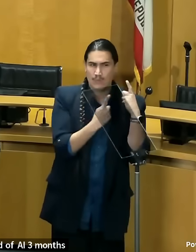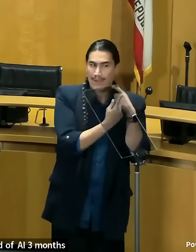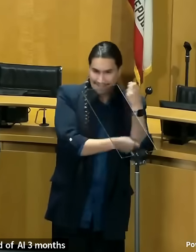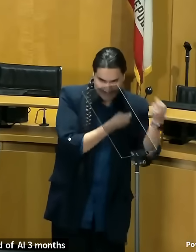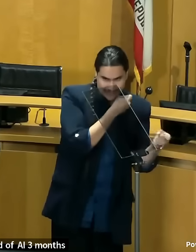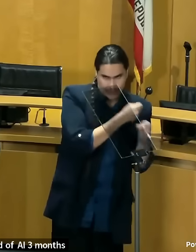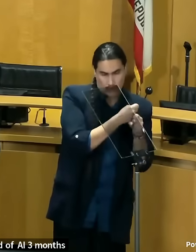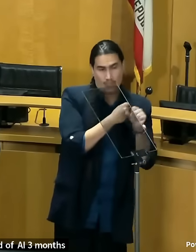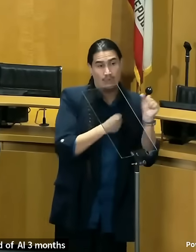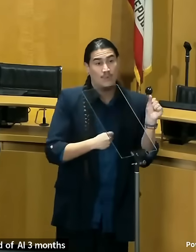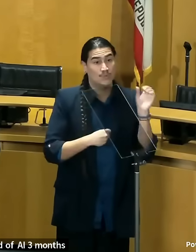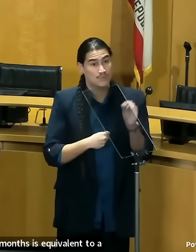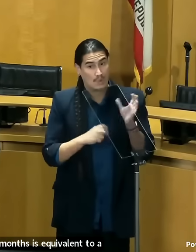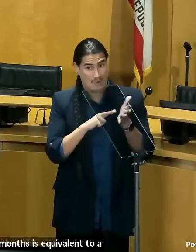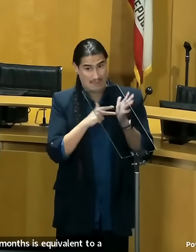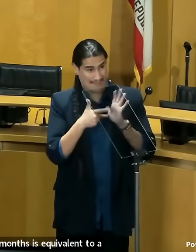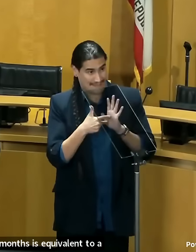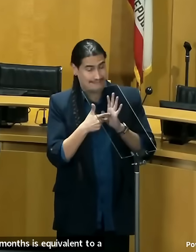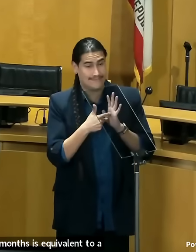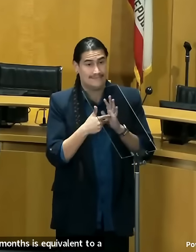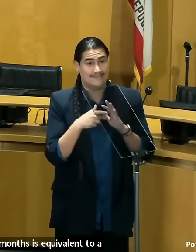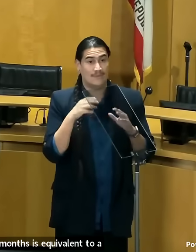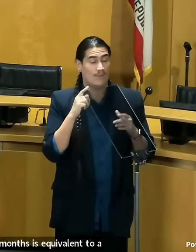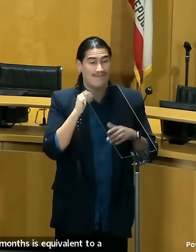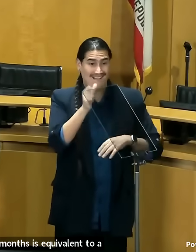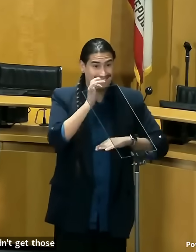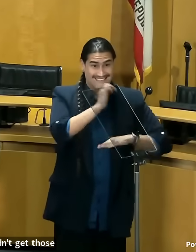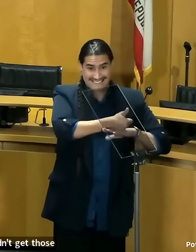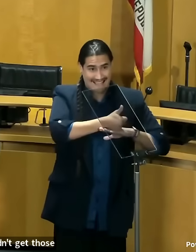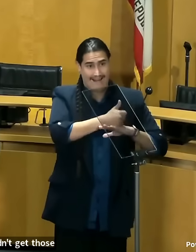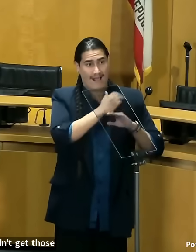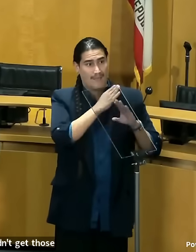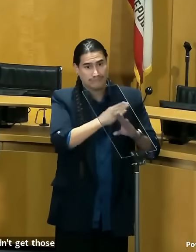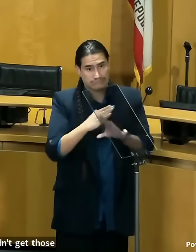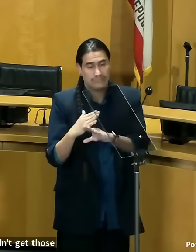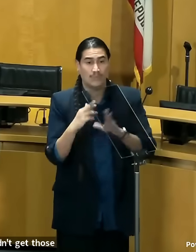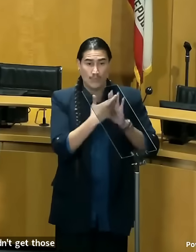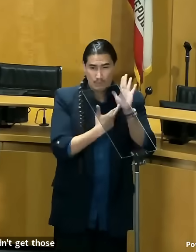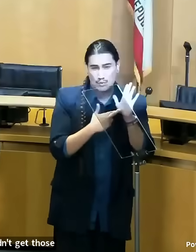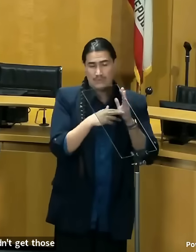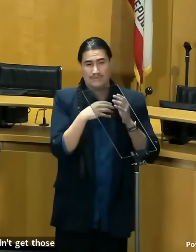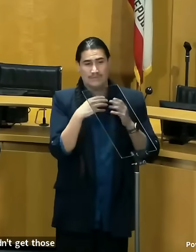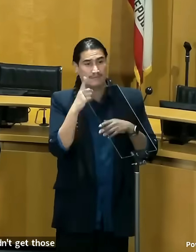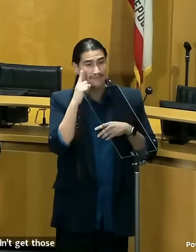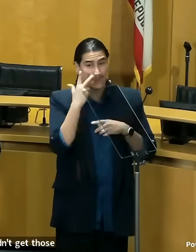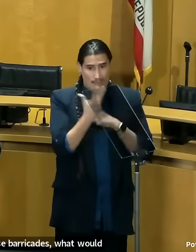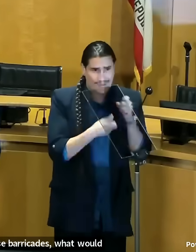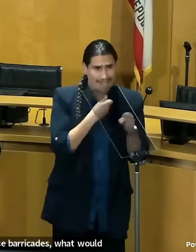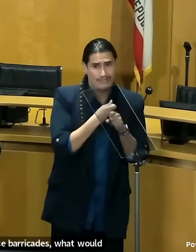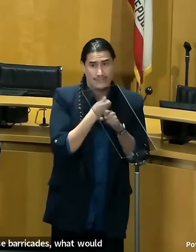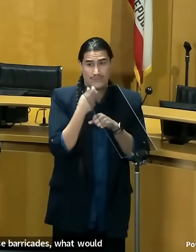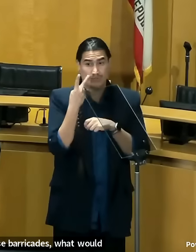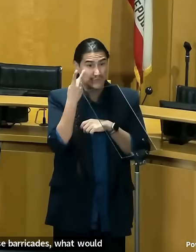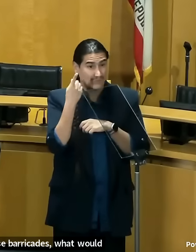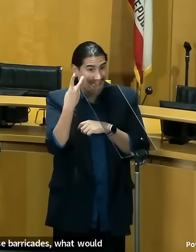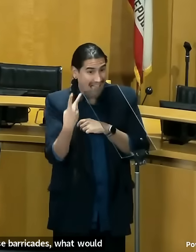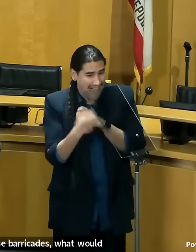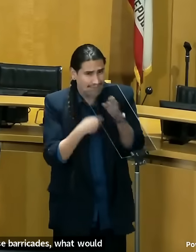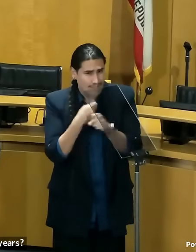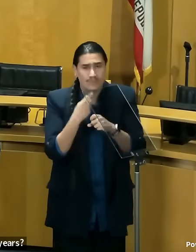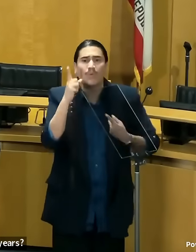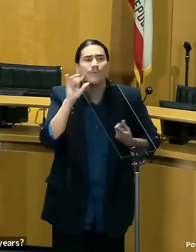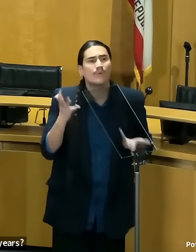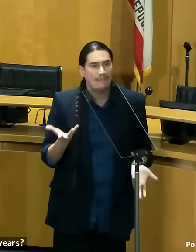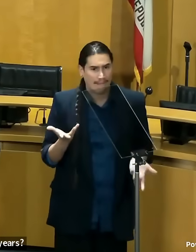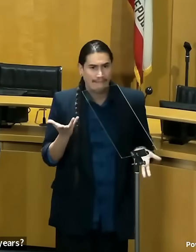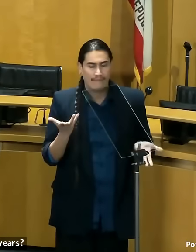year. So if we didn't get those barricades, what would it be in 3 years or 2.5 years? It would